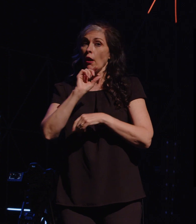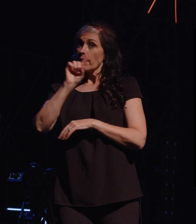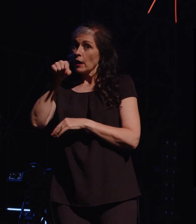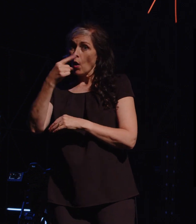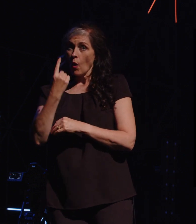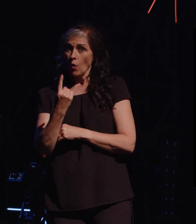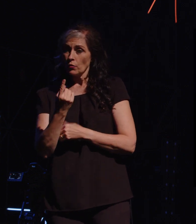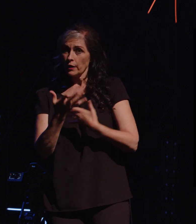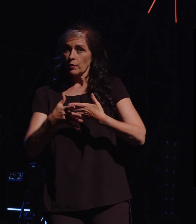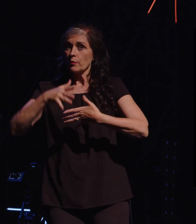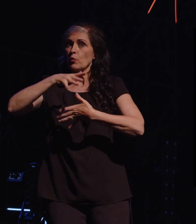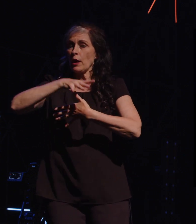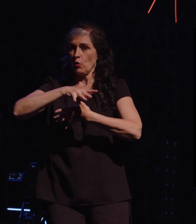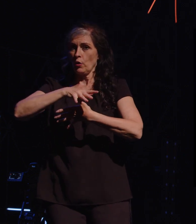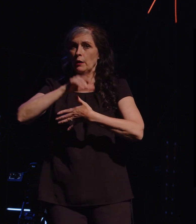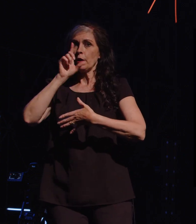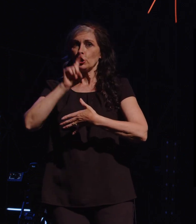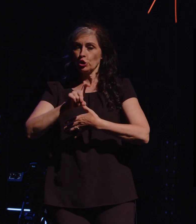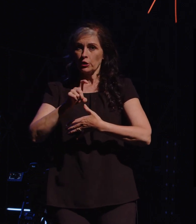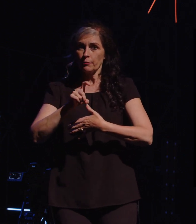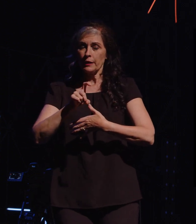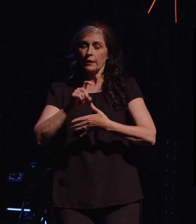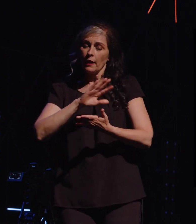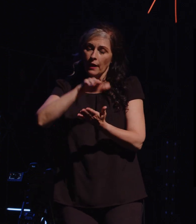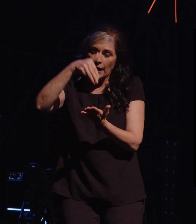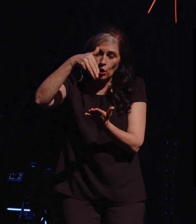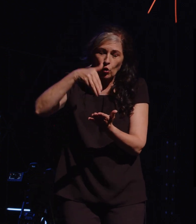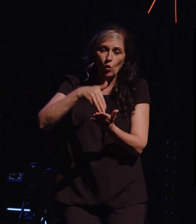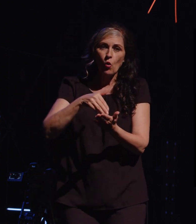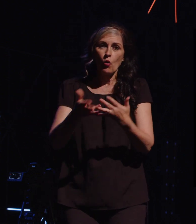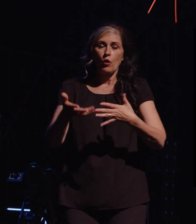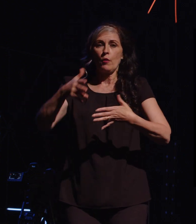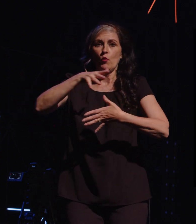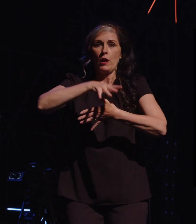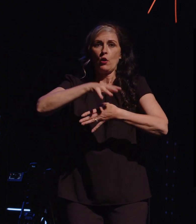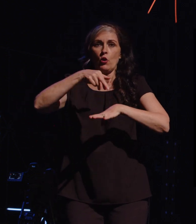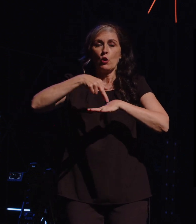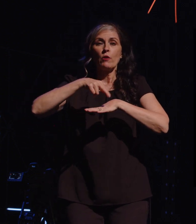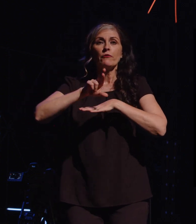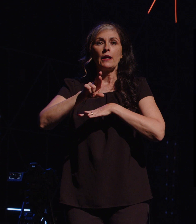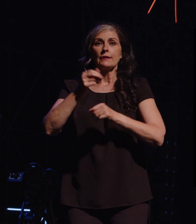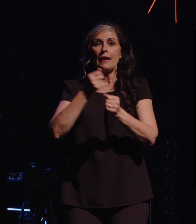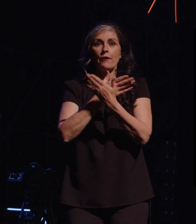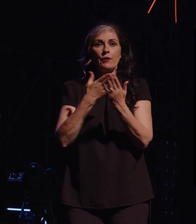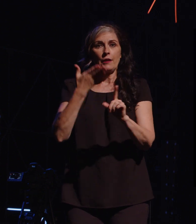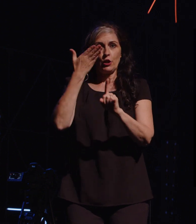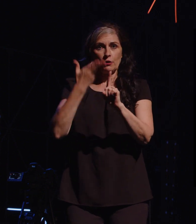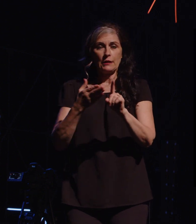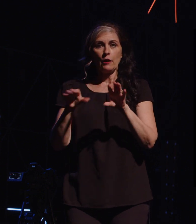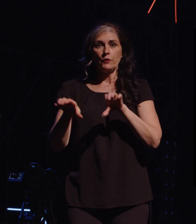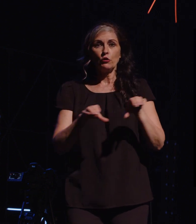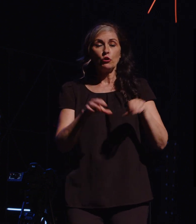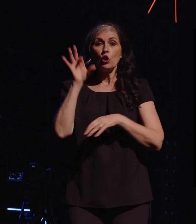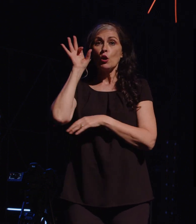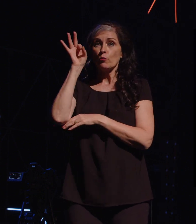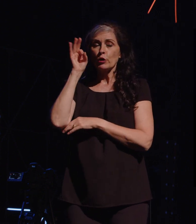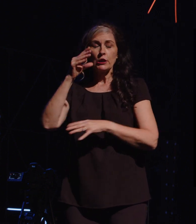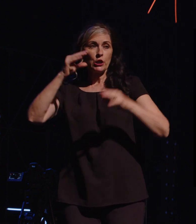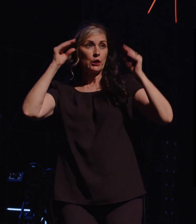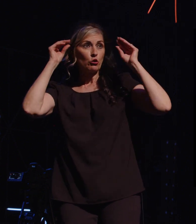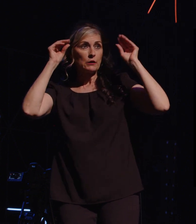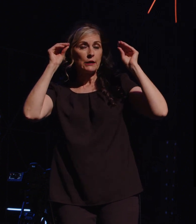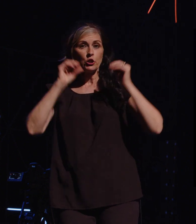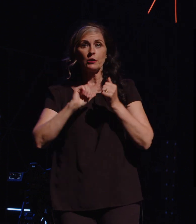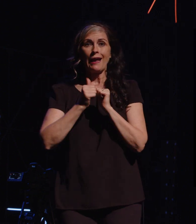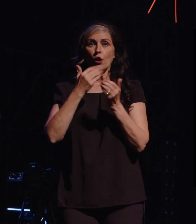only priority, but it should be a core priority that's reflected in everything you do. Preaching, your teaching,